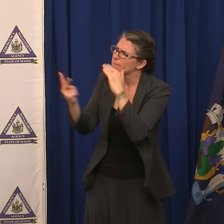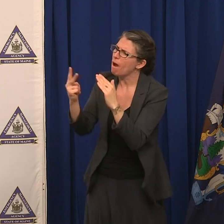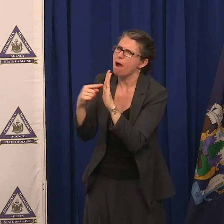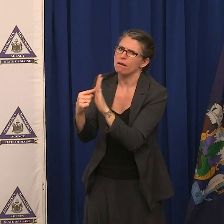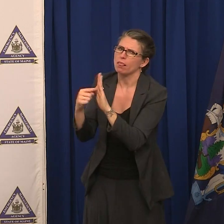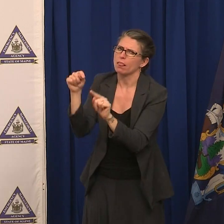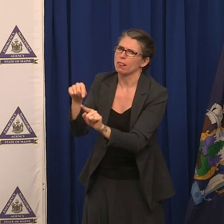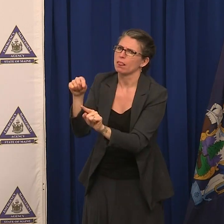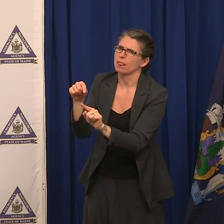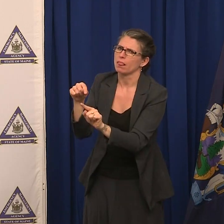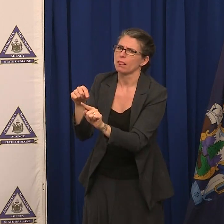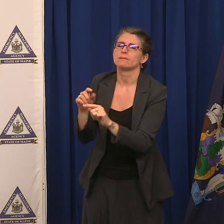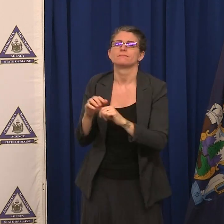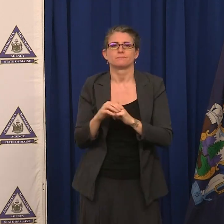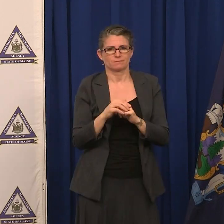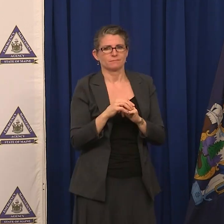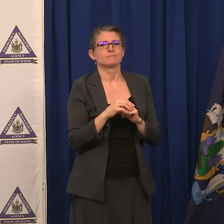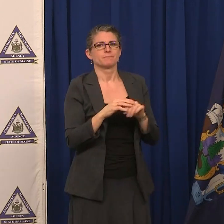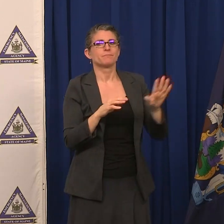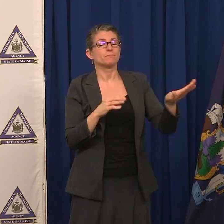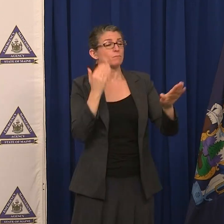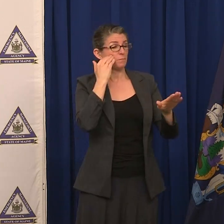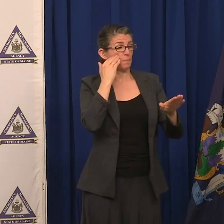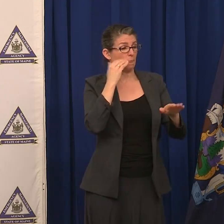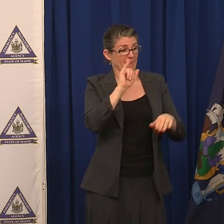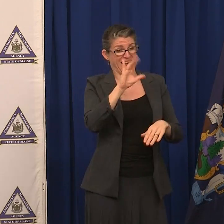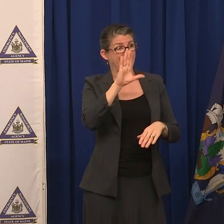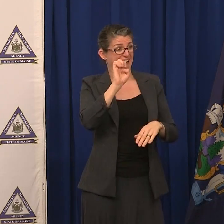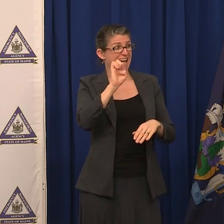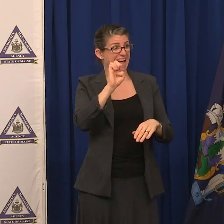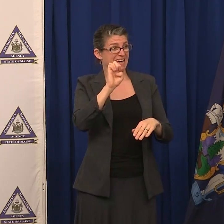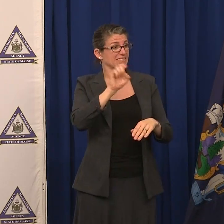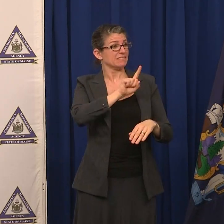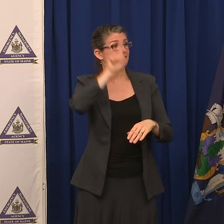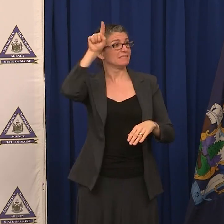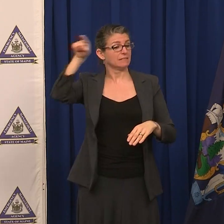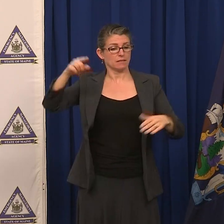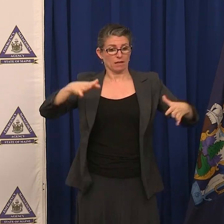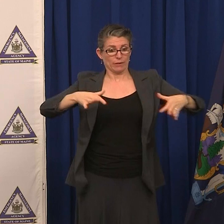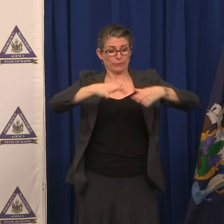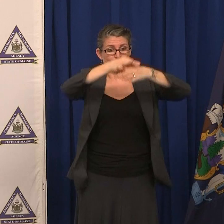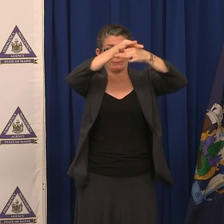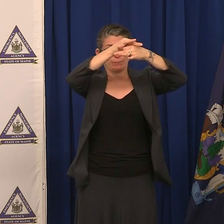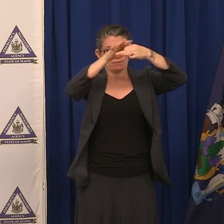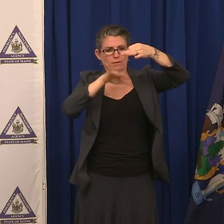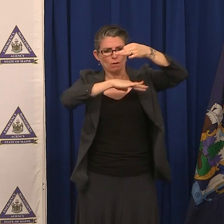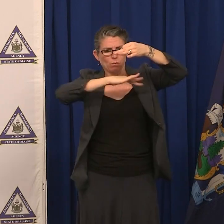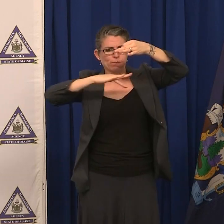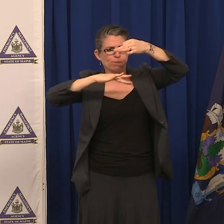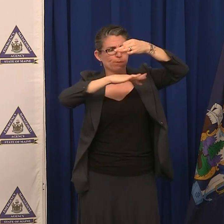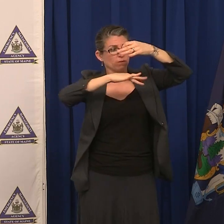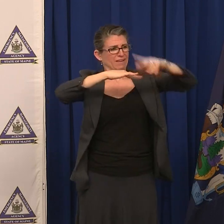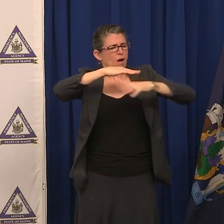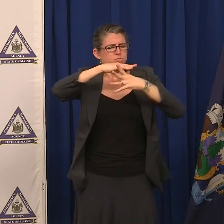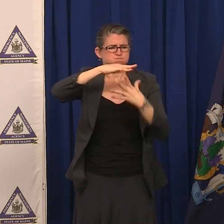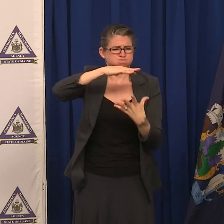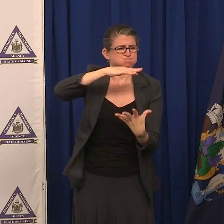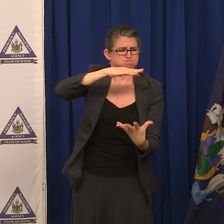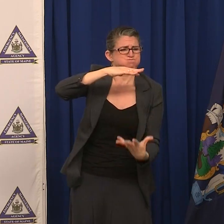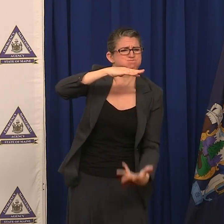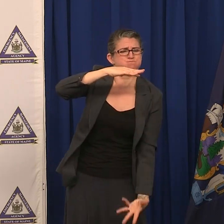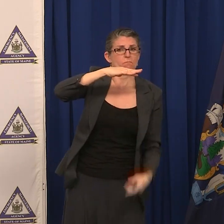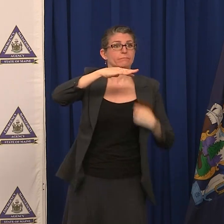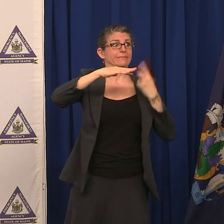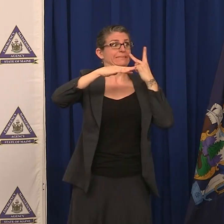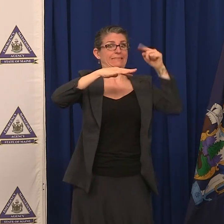COVID-19, there aren't really great models in place yet about what percentage of that iceberg nationwide, worldwide,